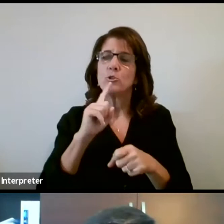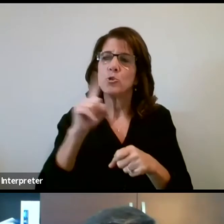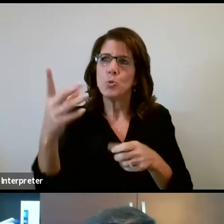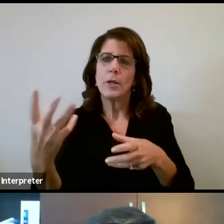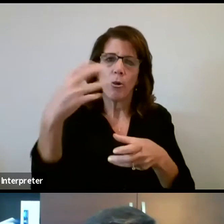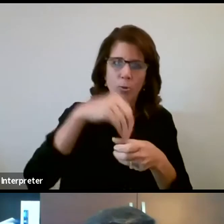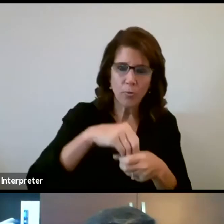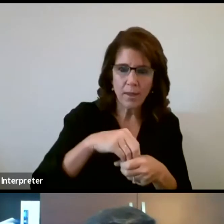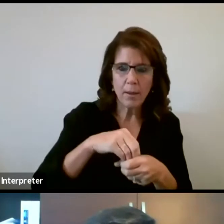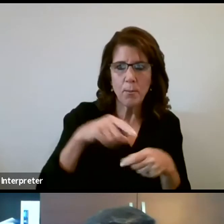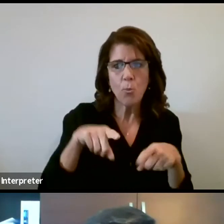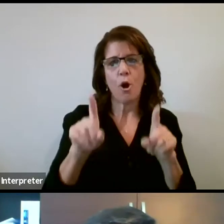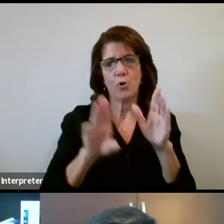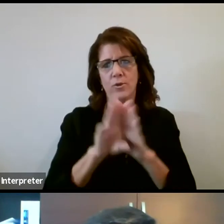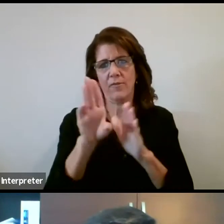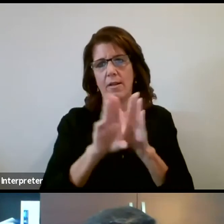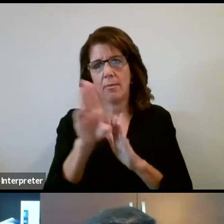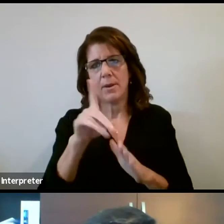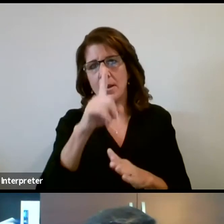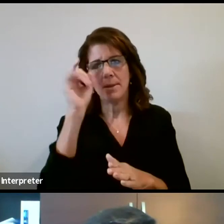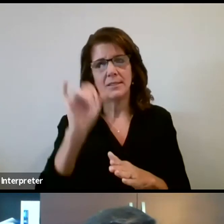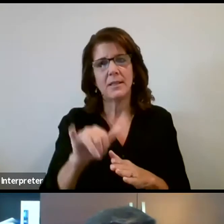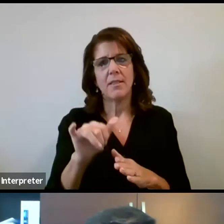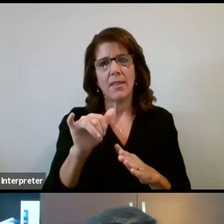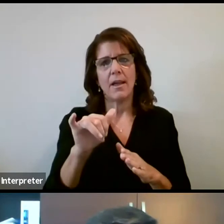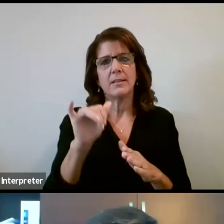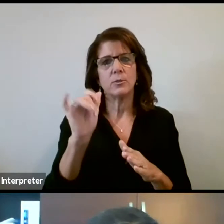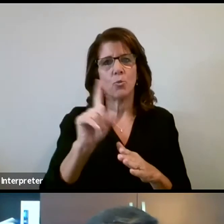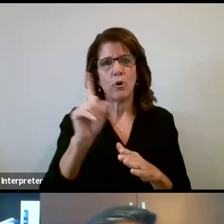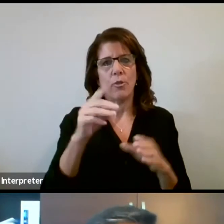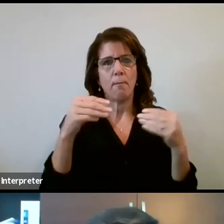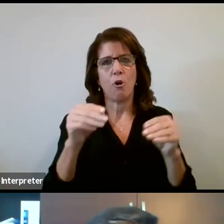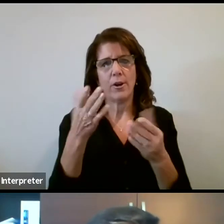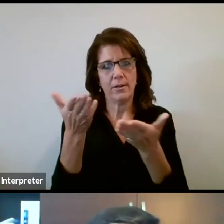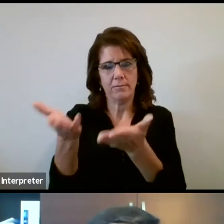broader development, because that's really your scalable market.